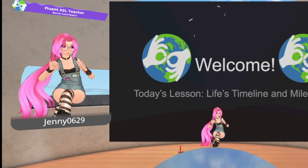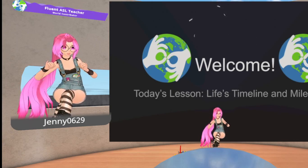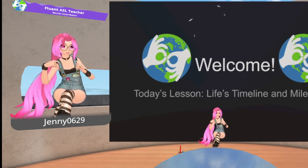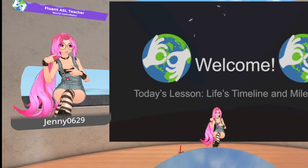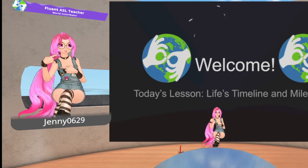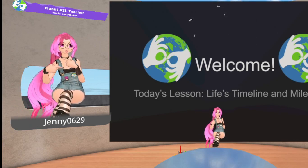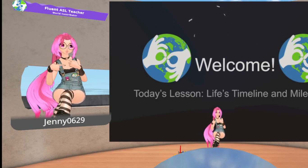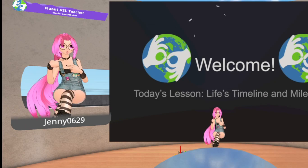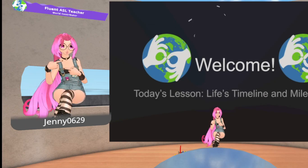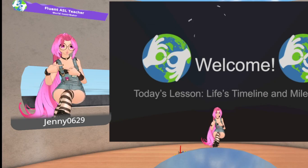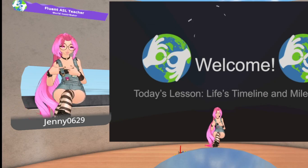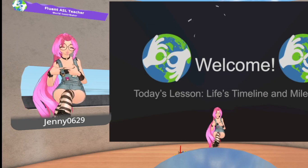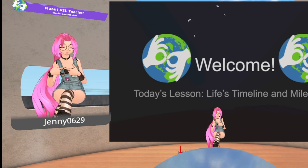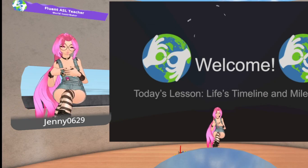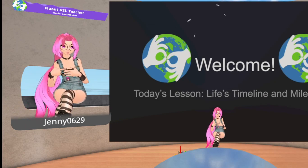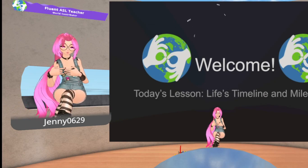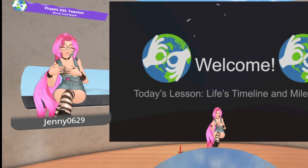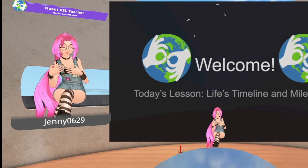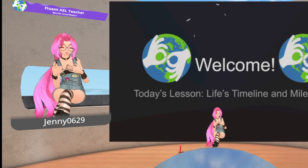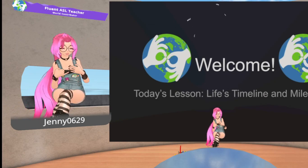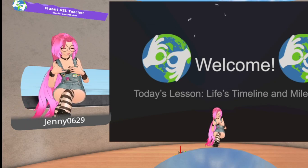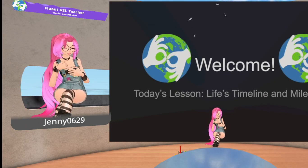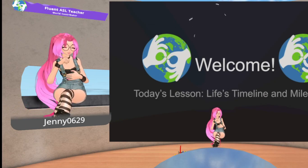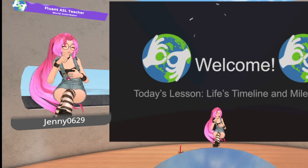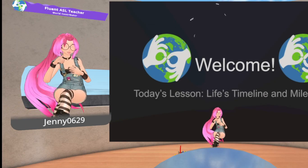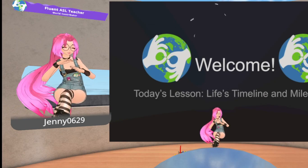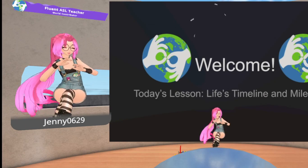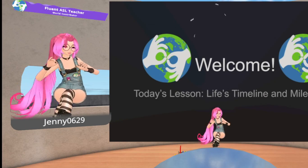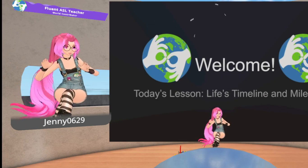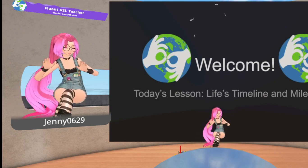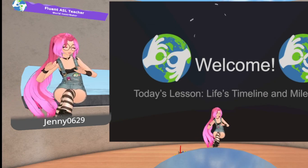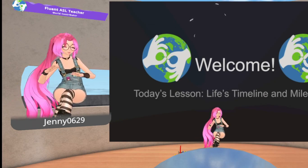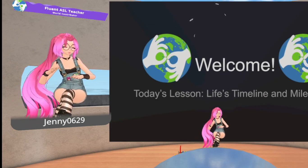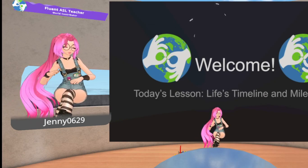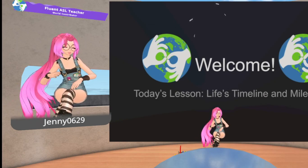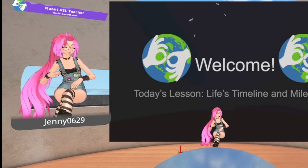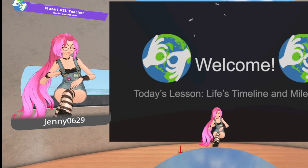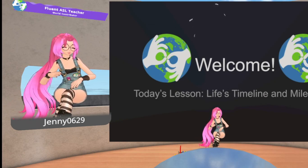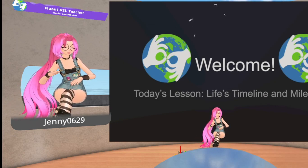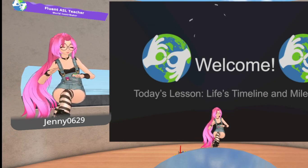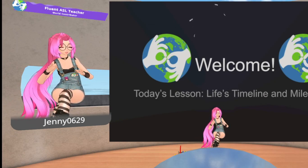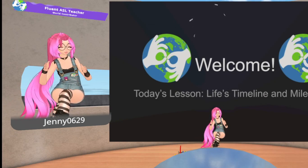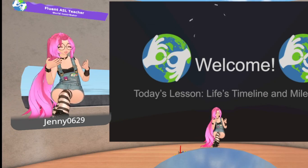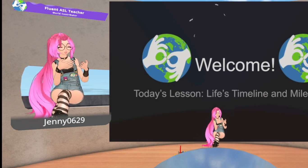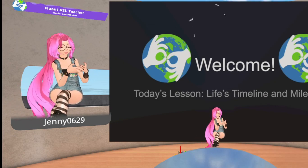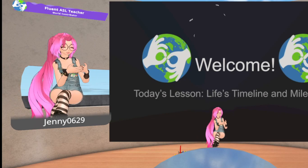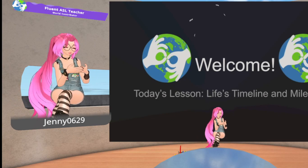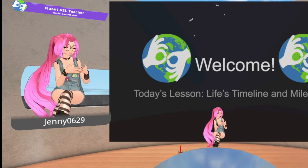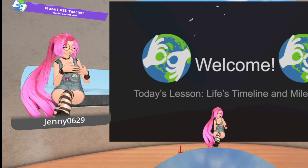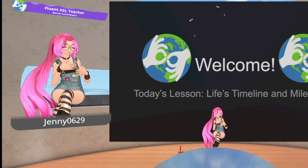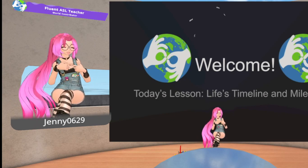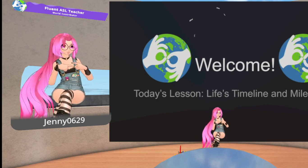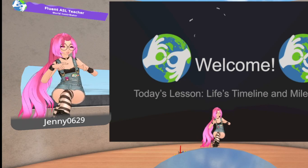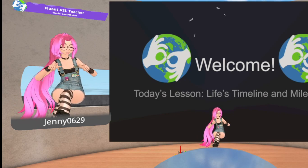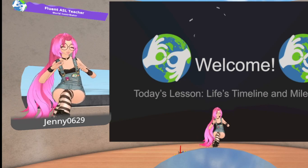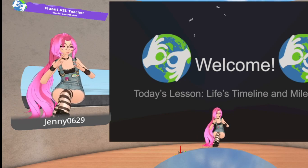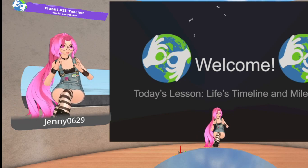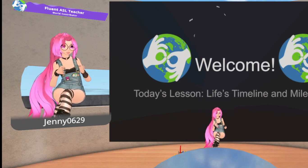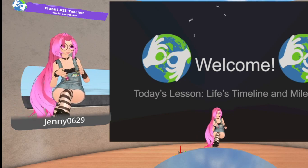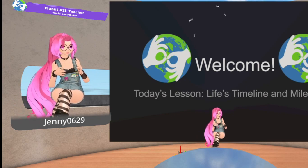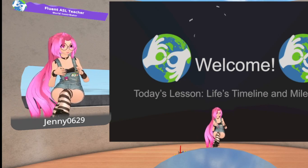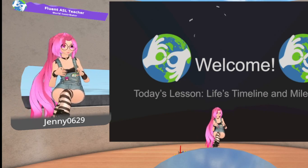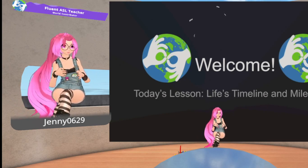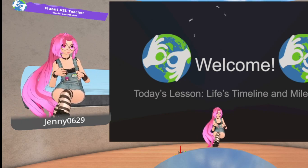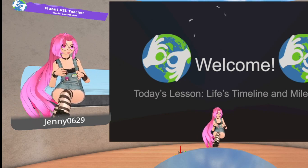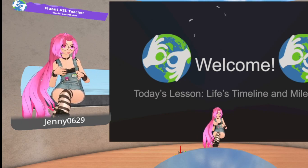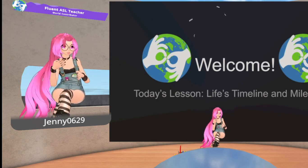generational independence and generational isolation never goes away. And, you know, pair that with the fact that sign language is so